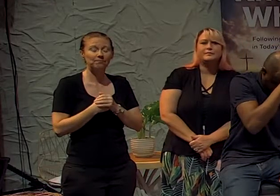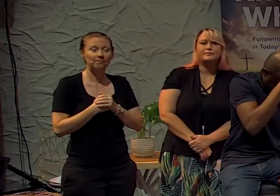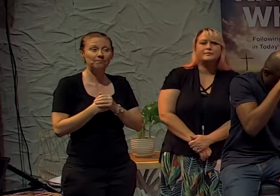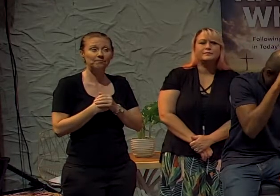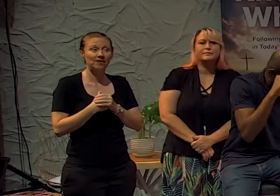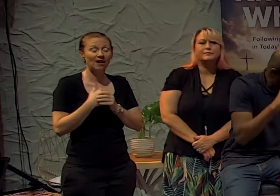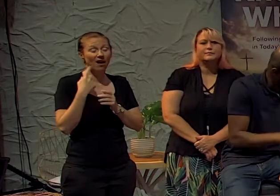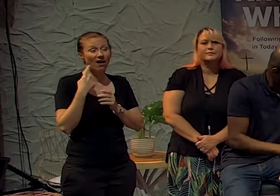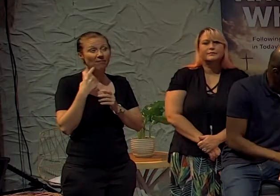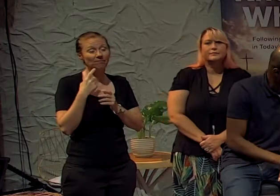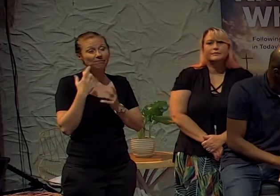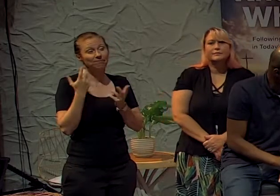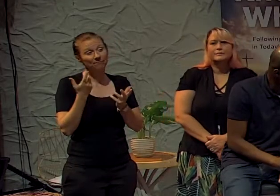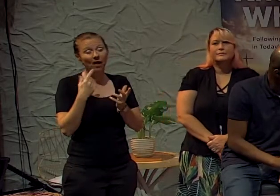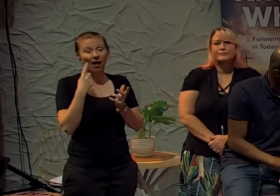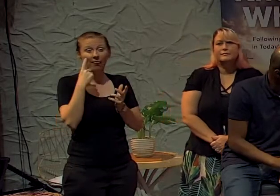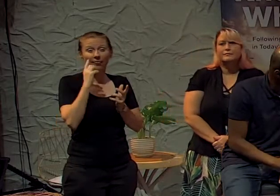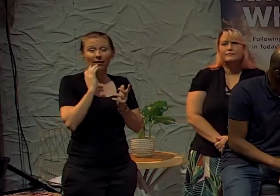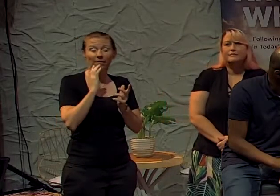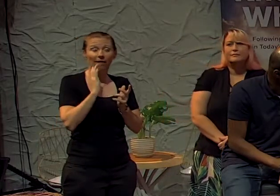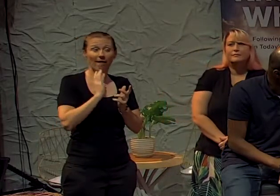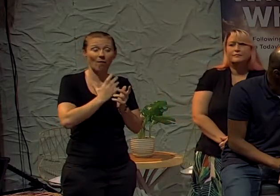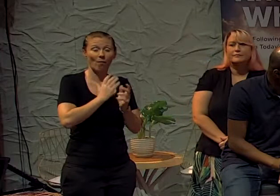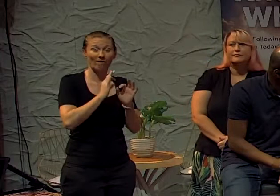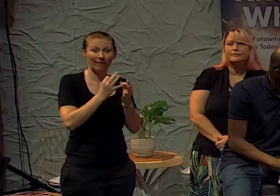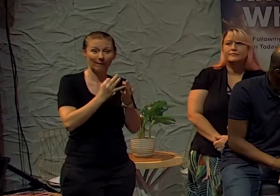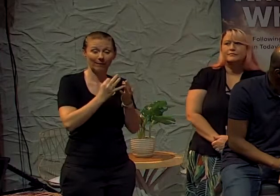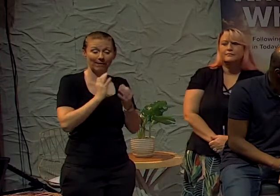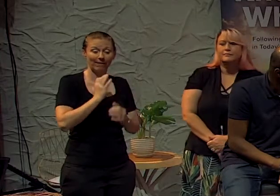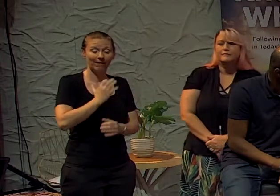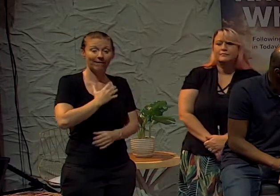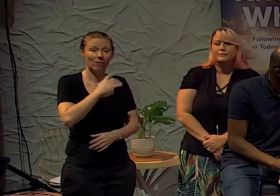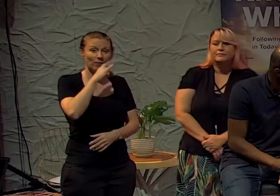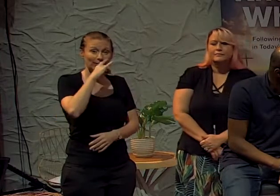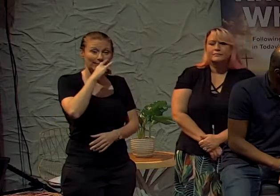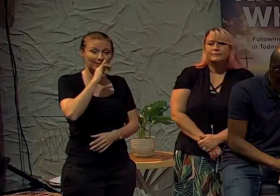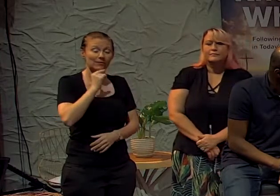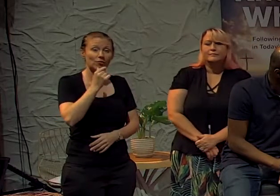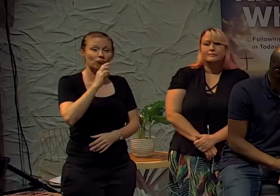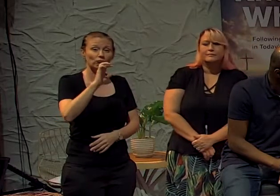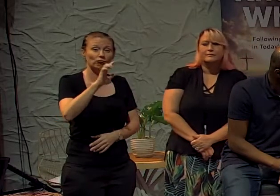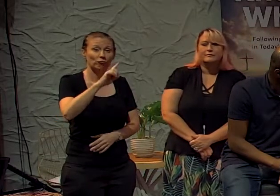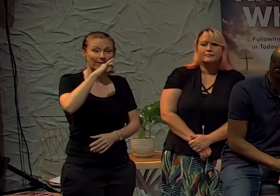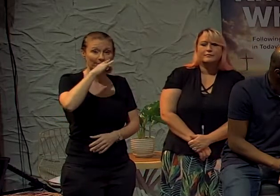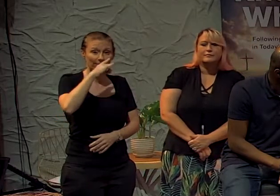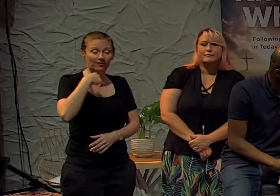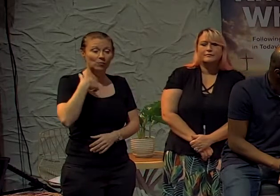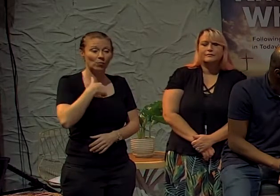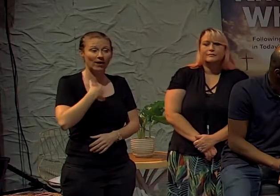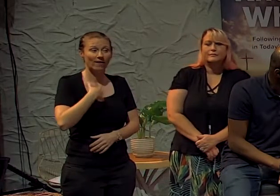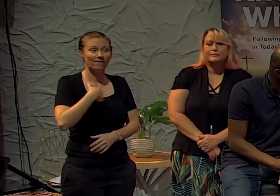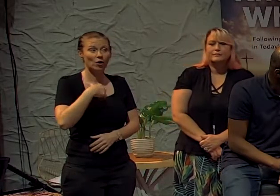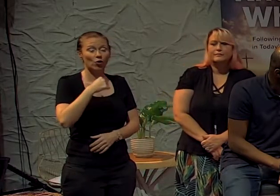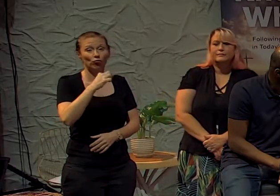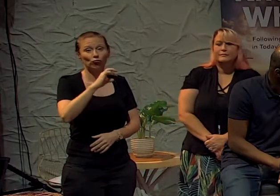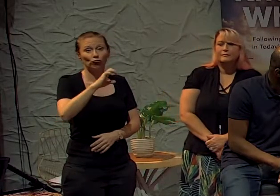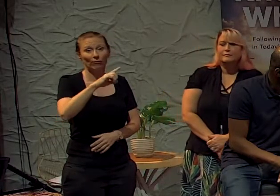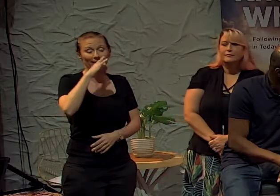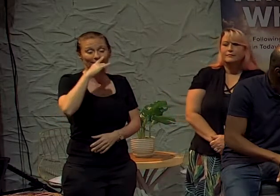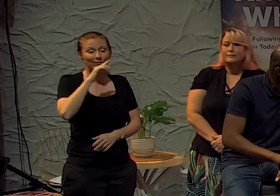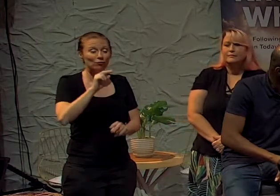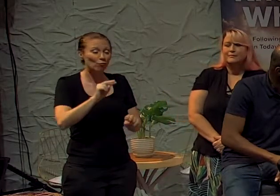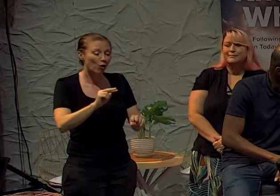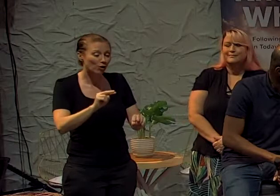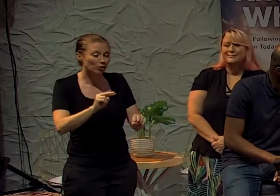a couple of things. One, our family, our kids, our grandkids. We have grandkids. Watching her light up